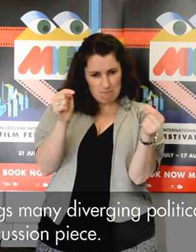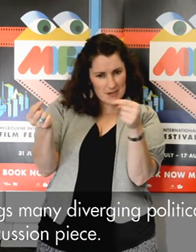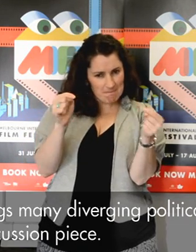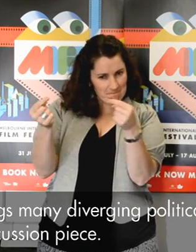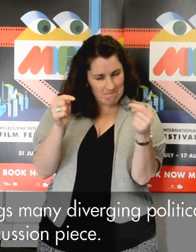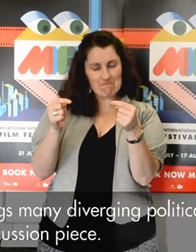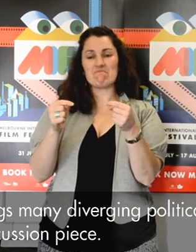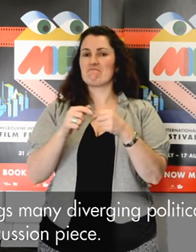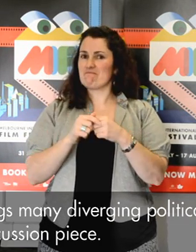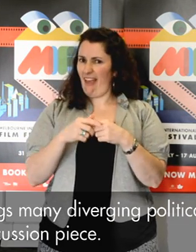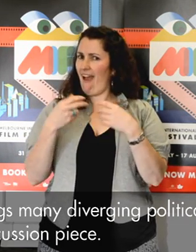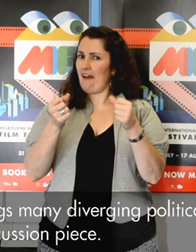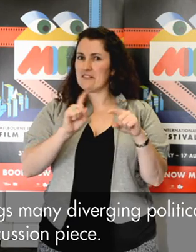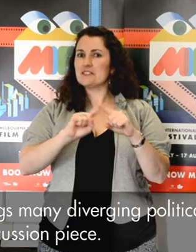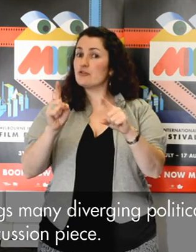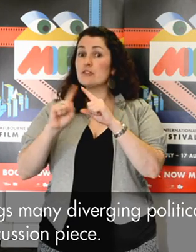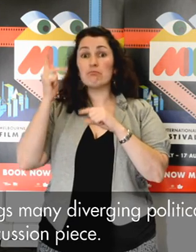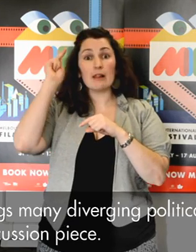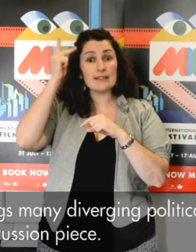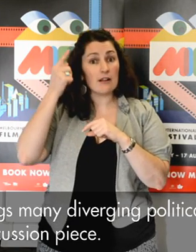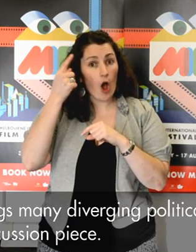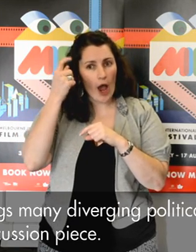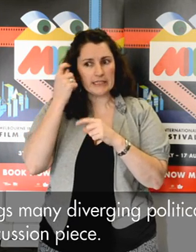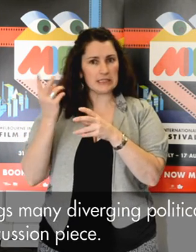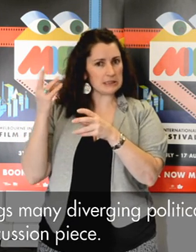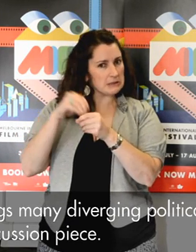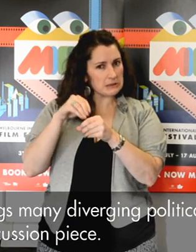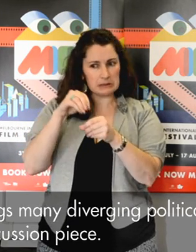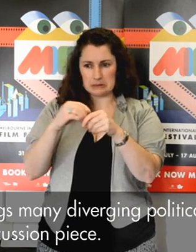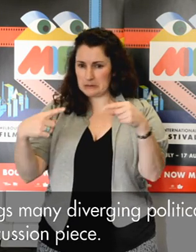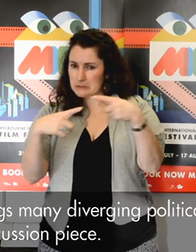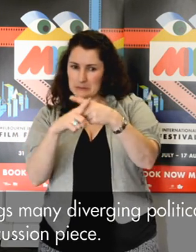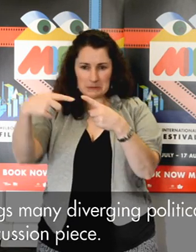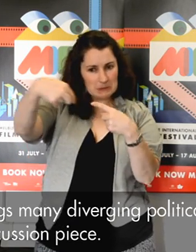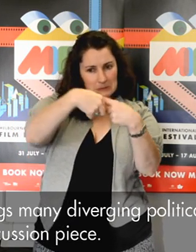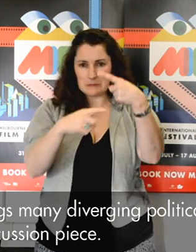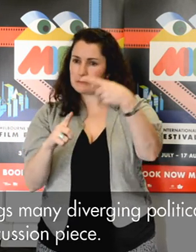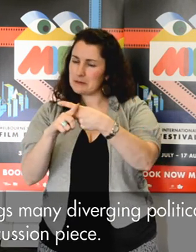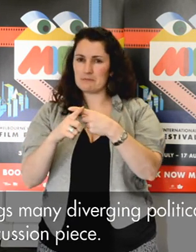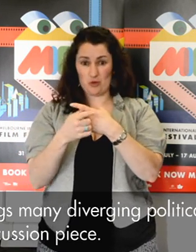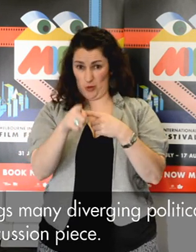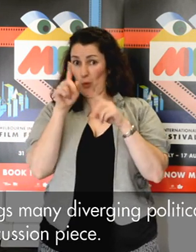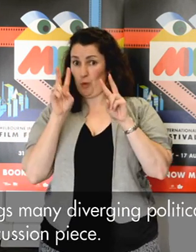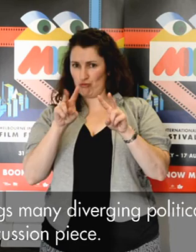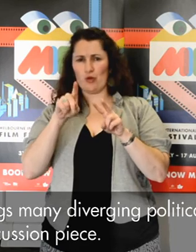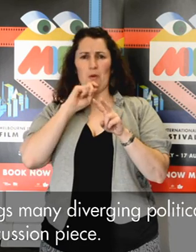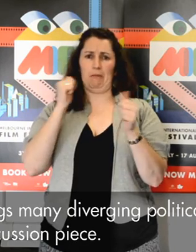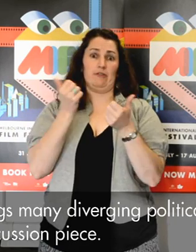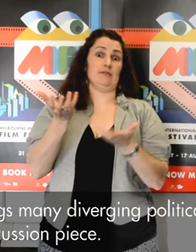many diverging political ideas together and is sure to be a discussion piece.